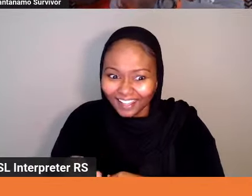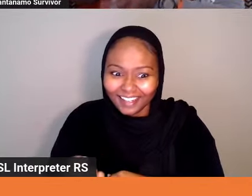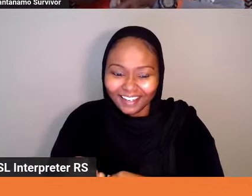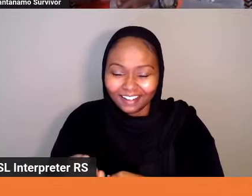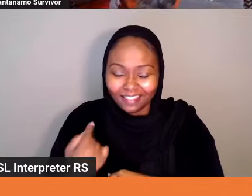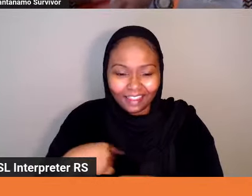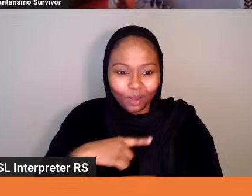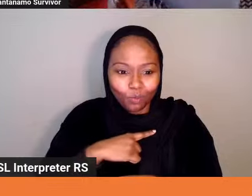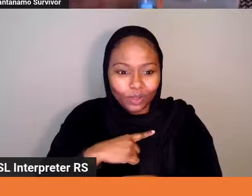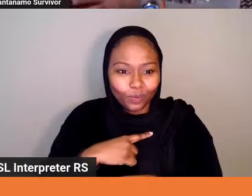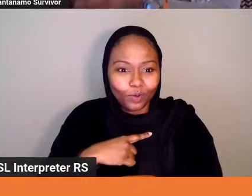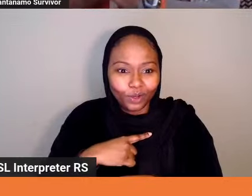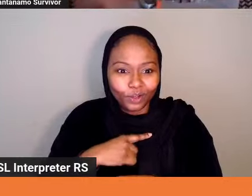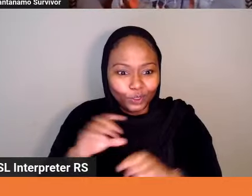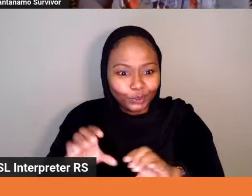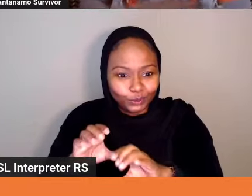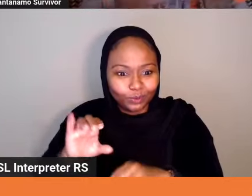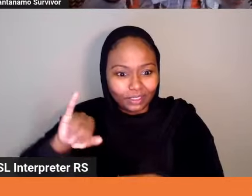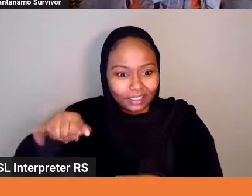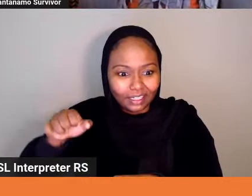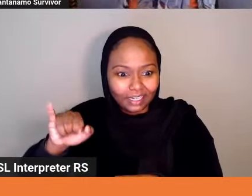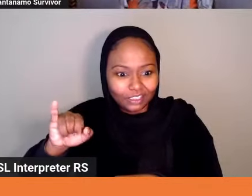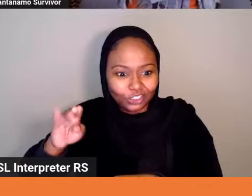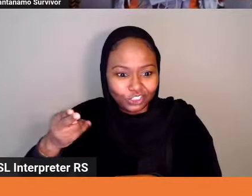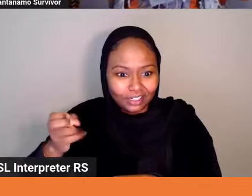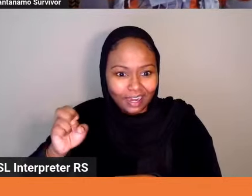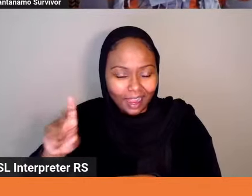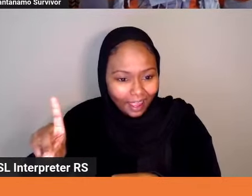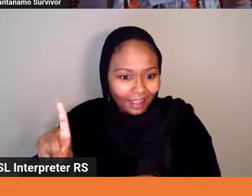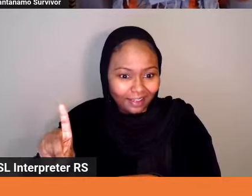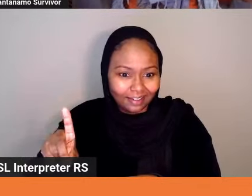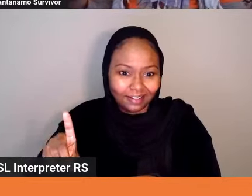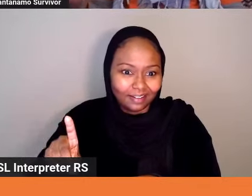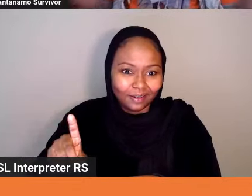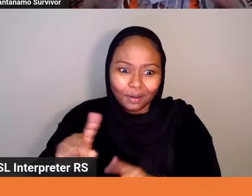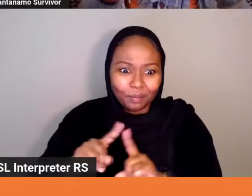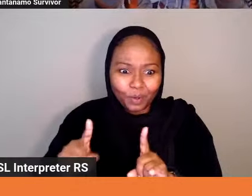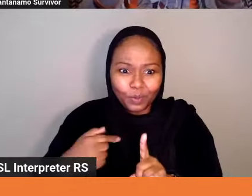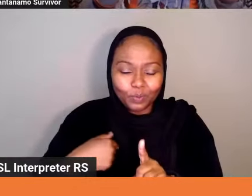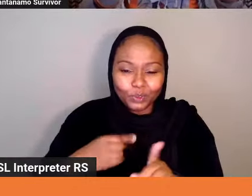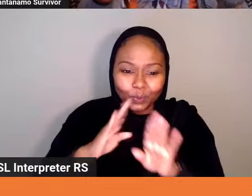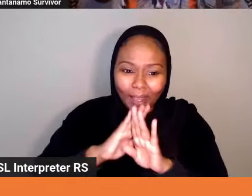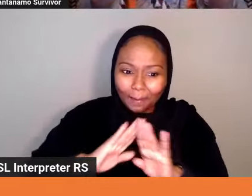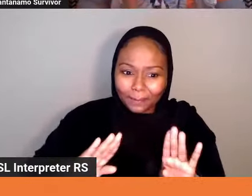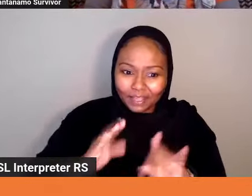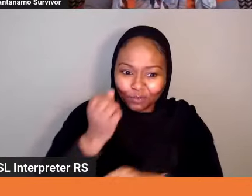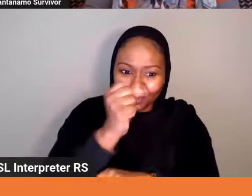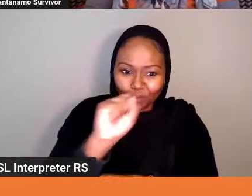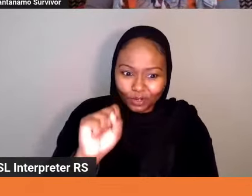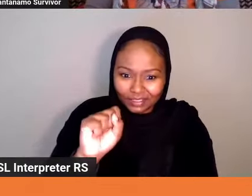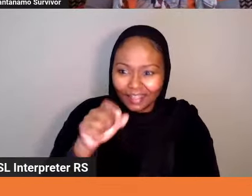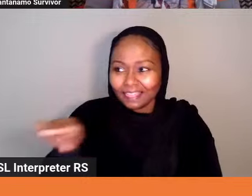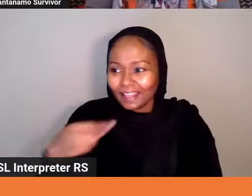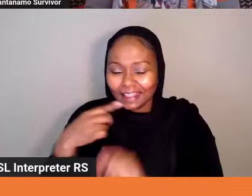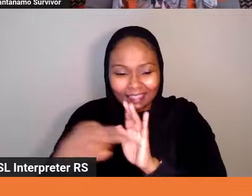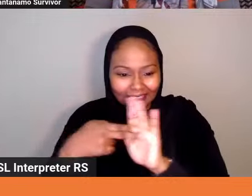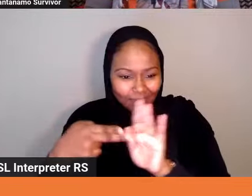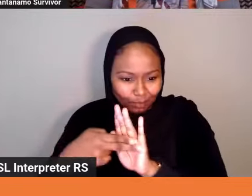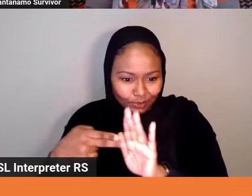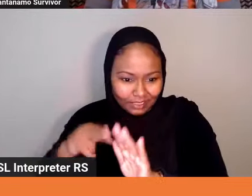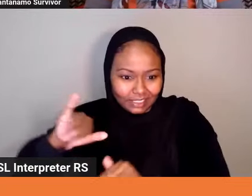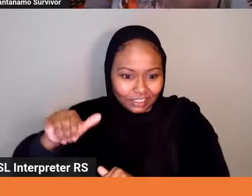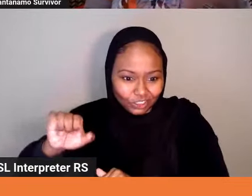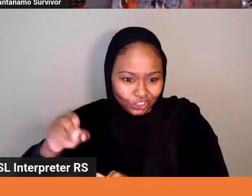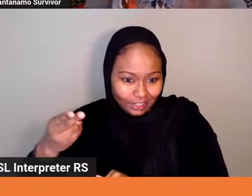the demonizing even the prisoners. In Guantanamo, we were doing a peaceful protest that was viewed as jihad. So